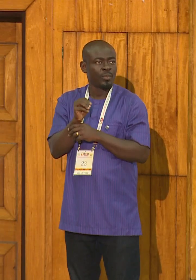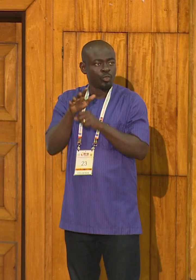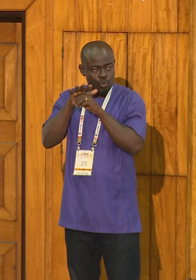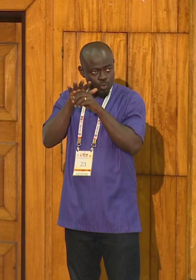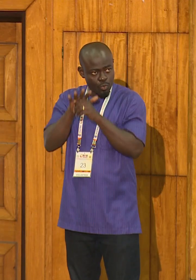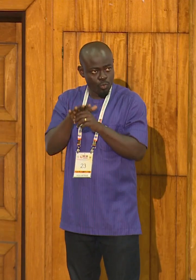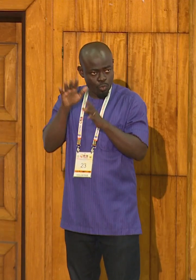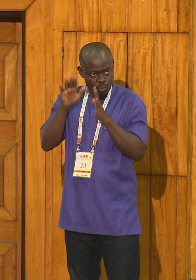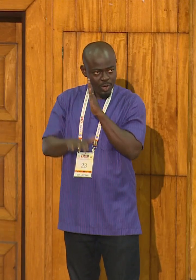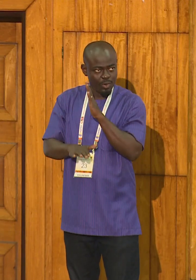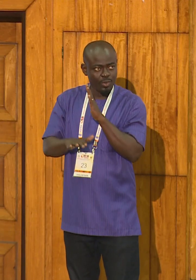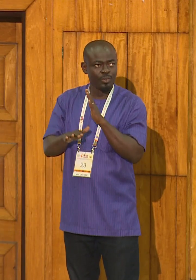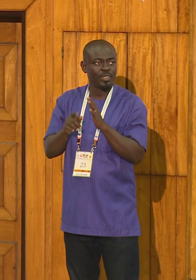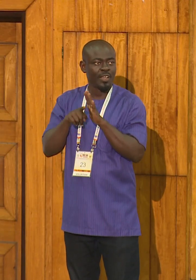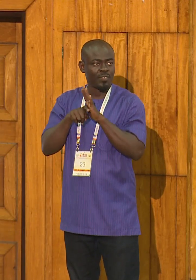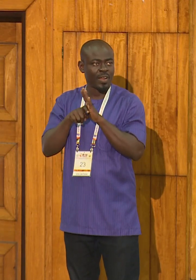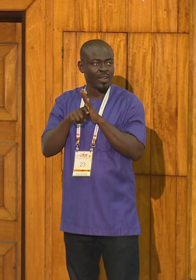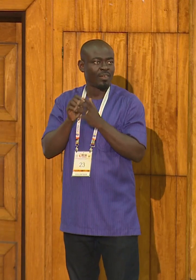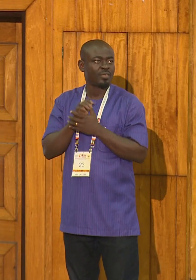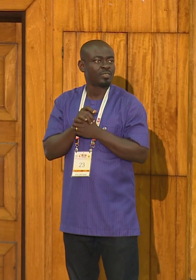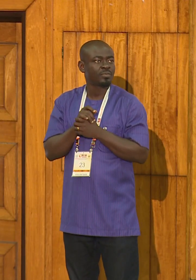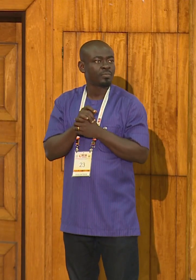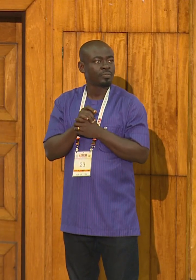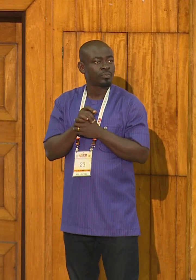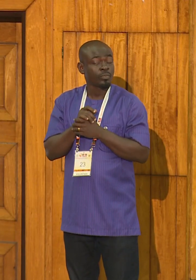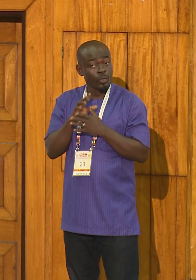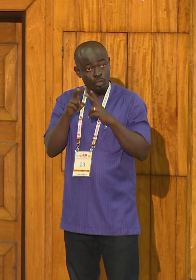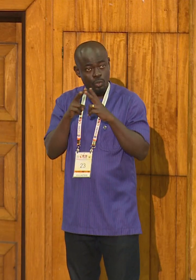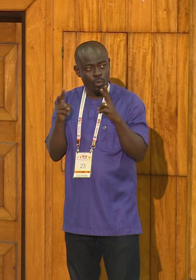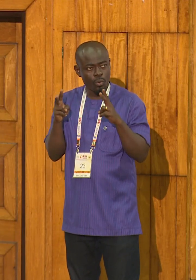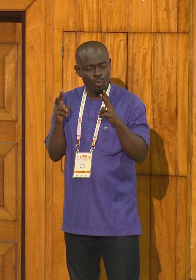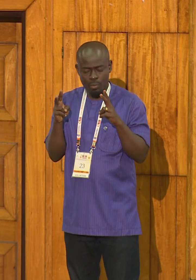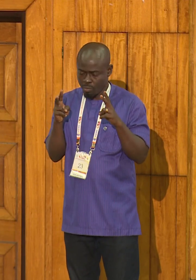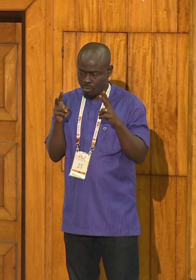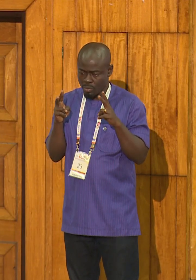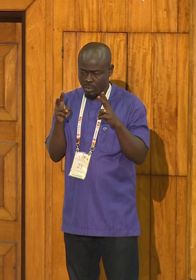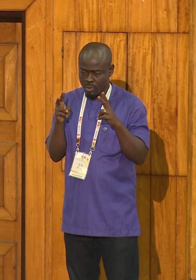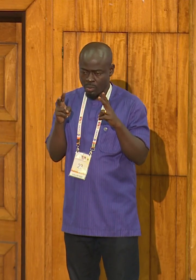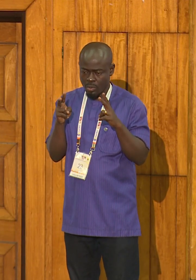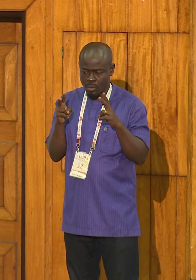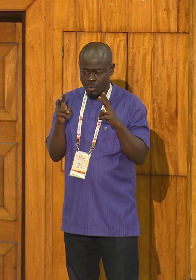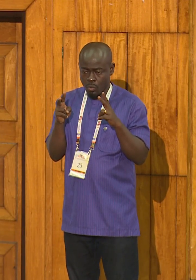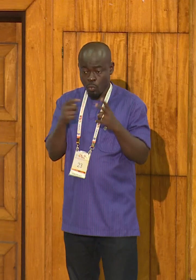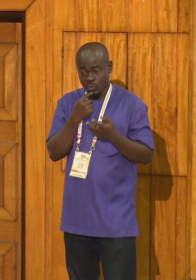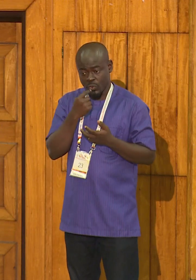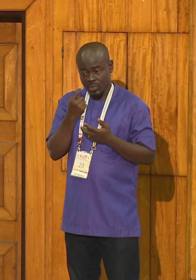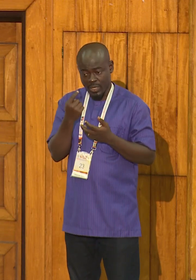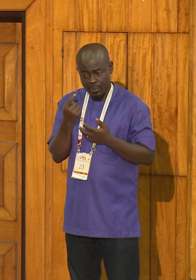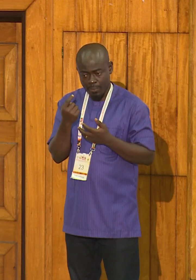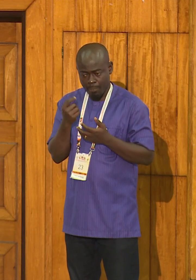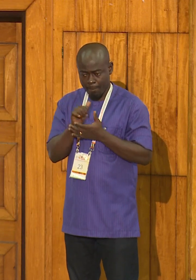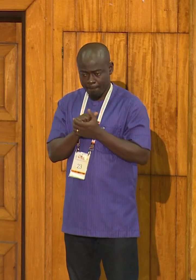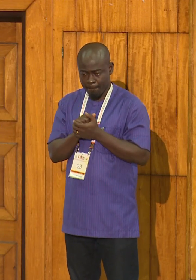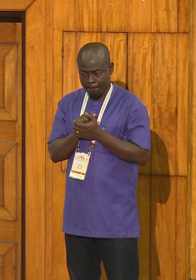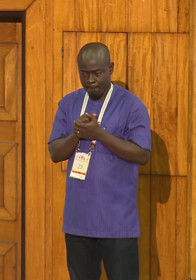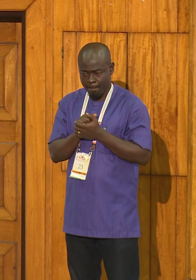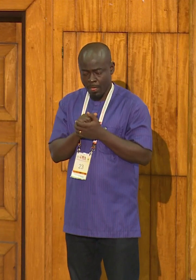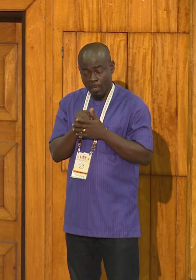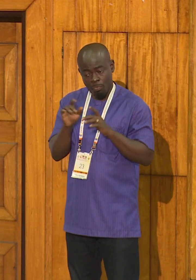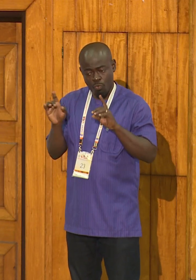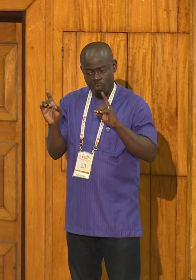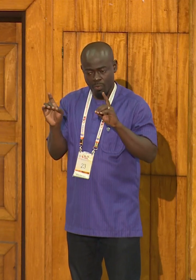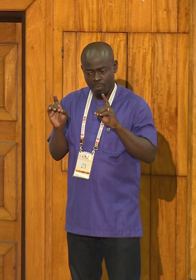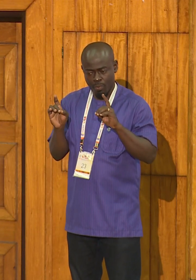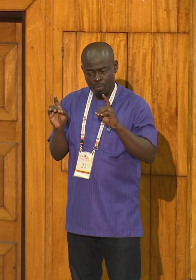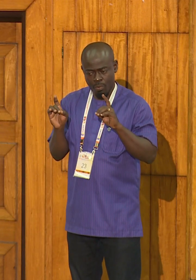load suppressed. And then for the research that we had said that we are doing,